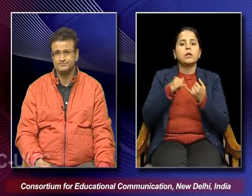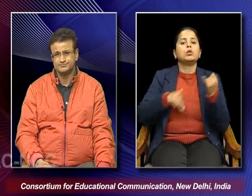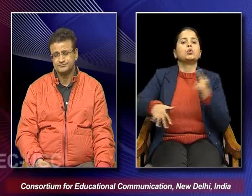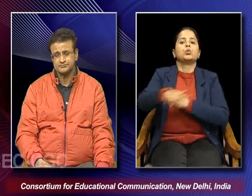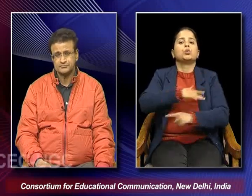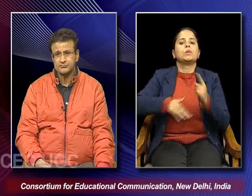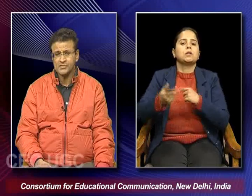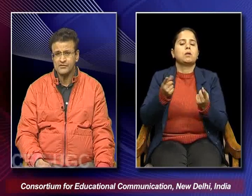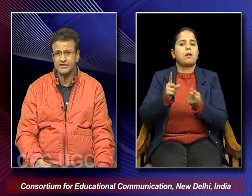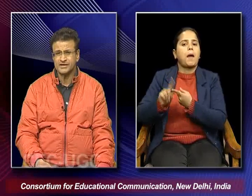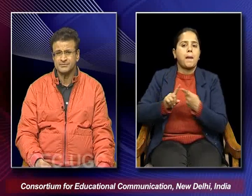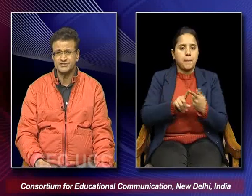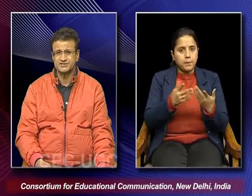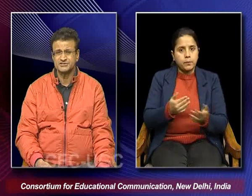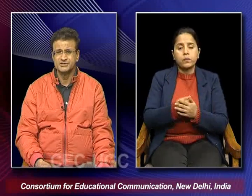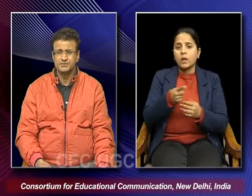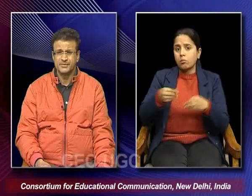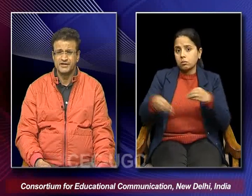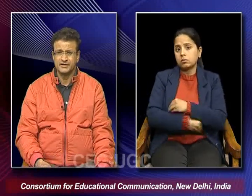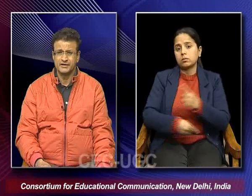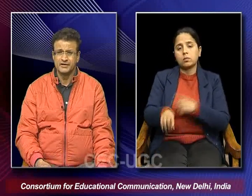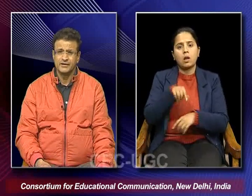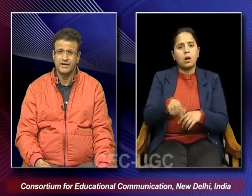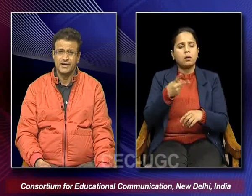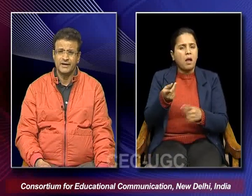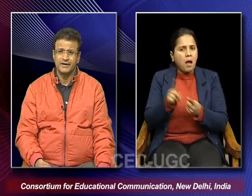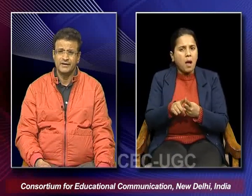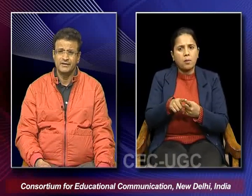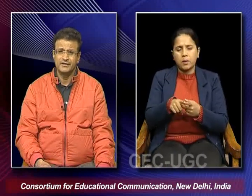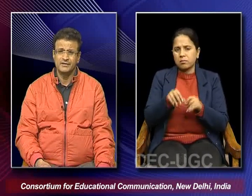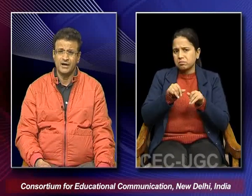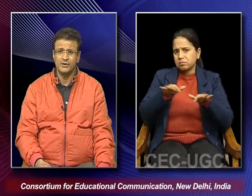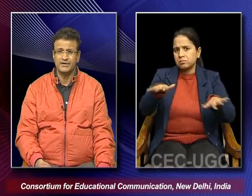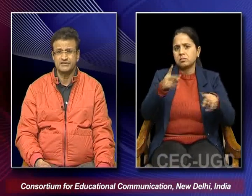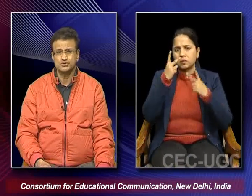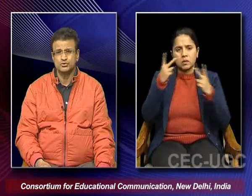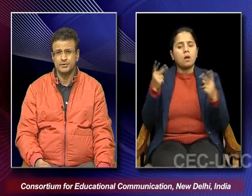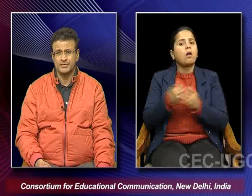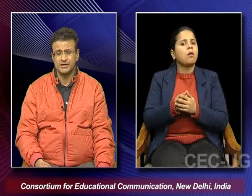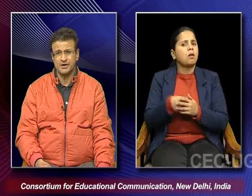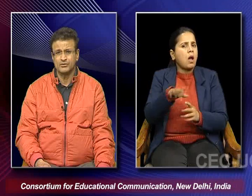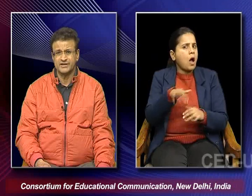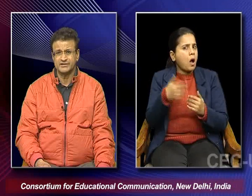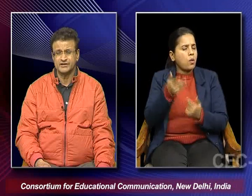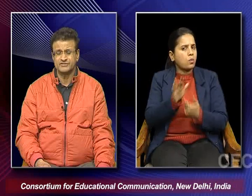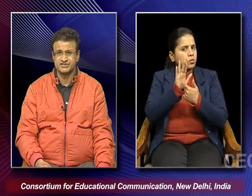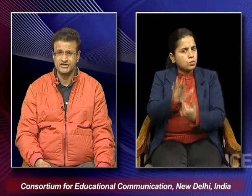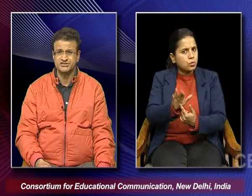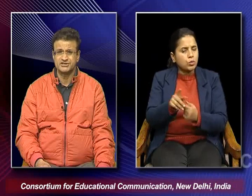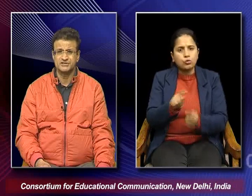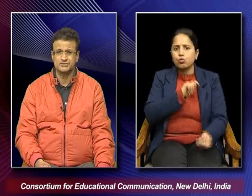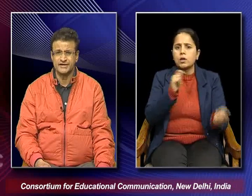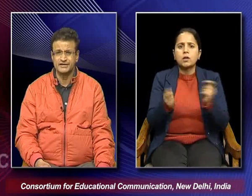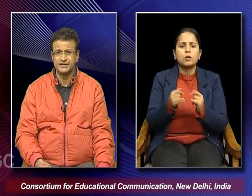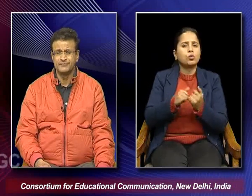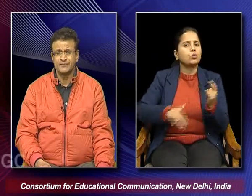situation where corruption is breeding, and how it has to bring about that kind of a change in